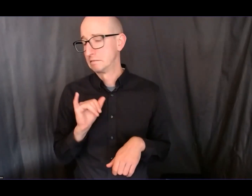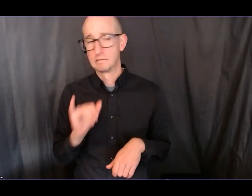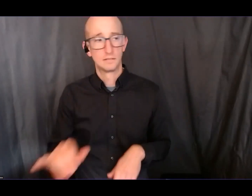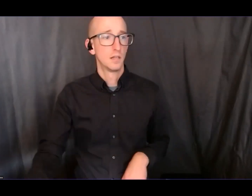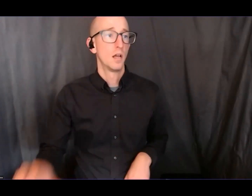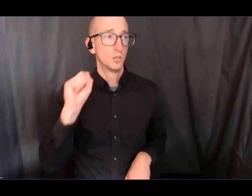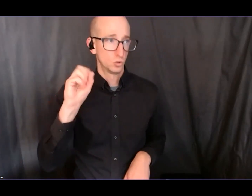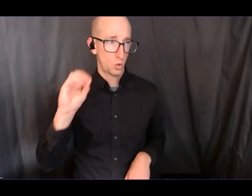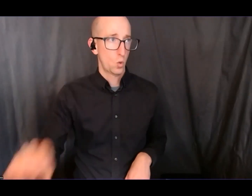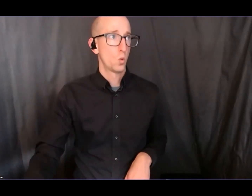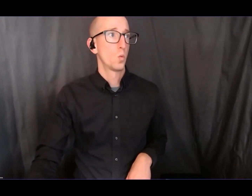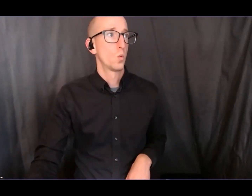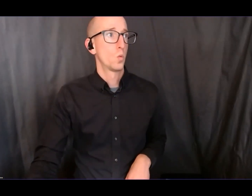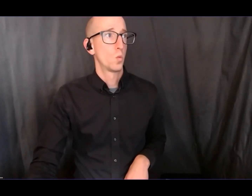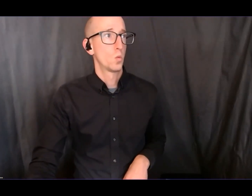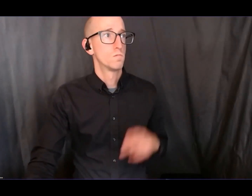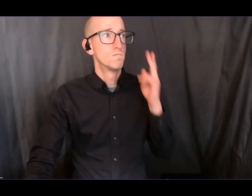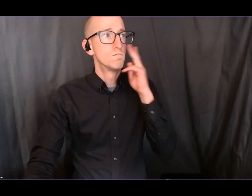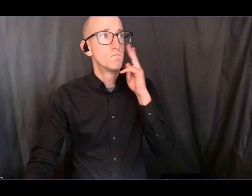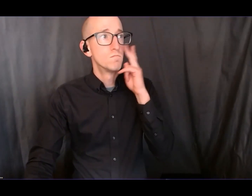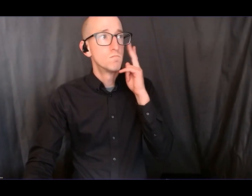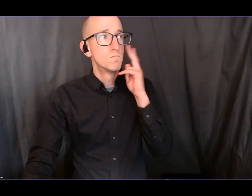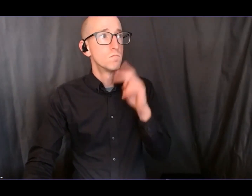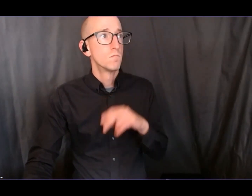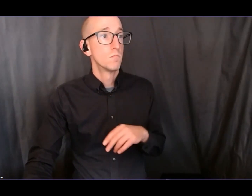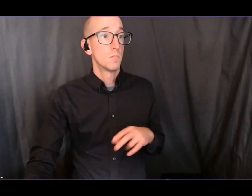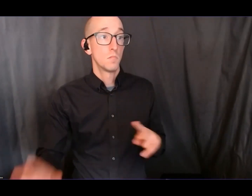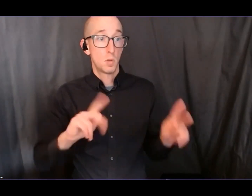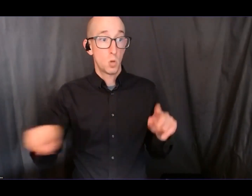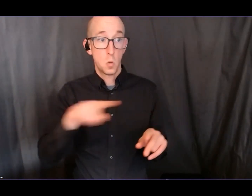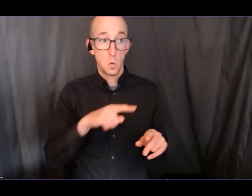So let's see, are folks okay if we move forward with